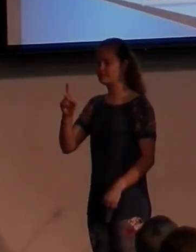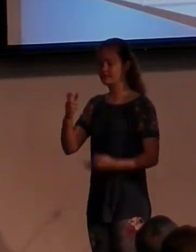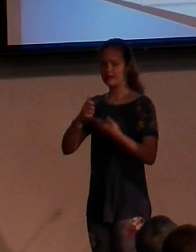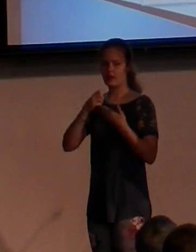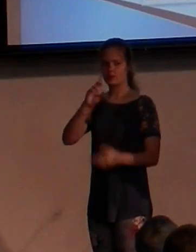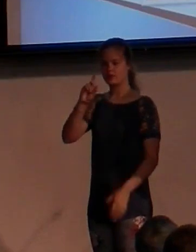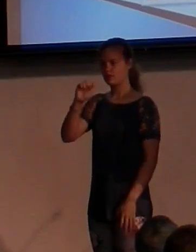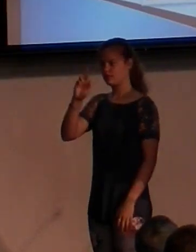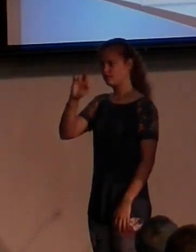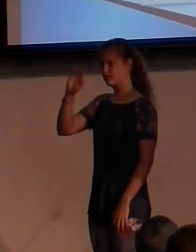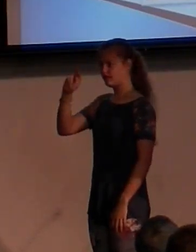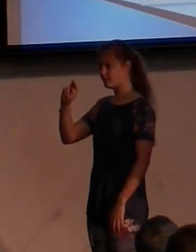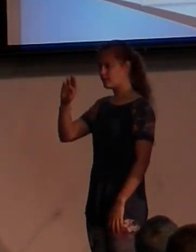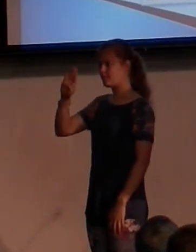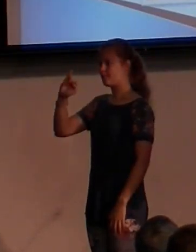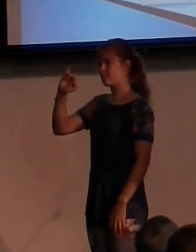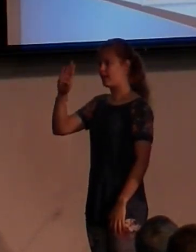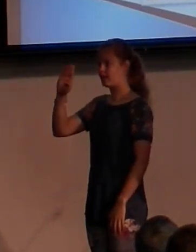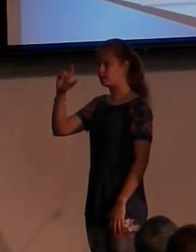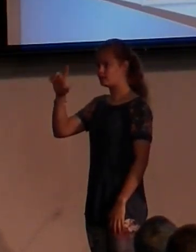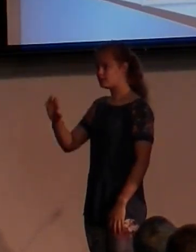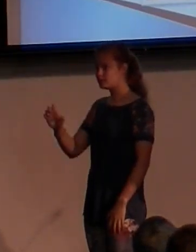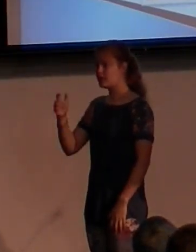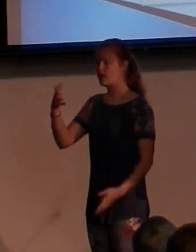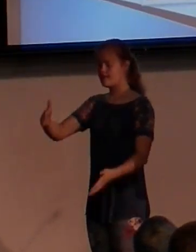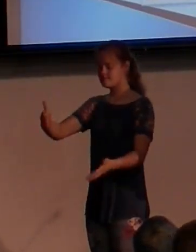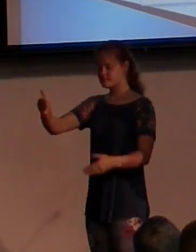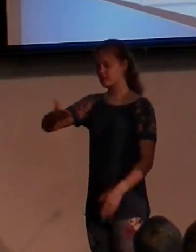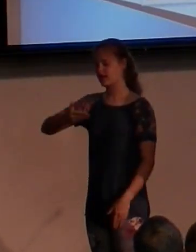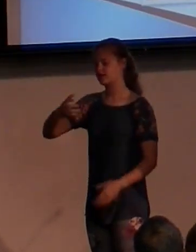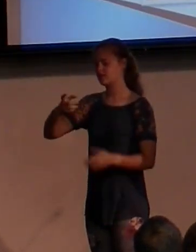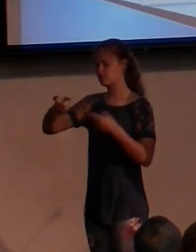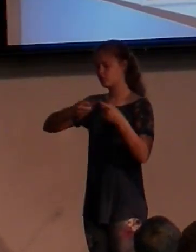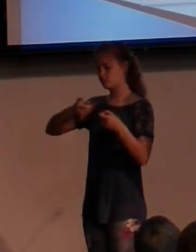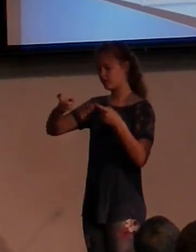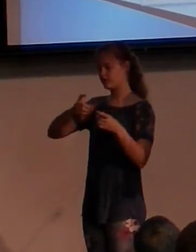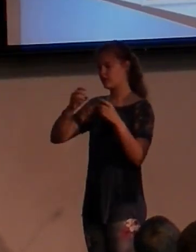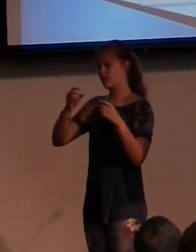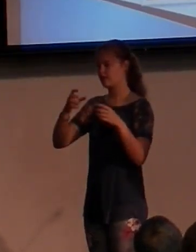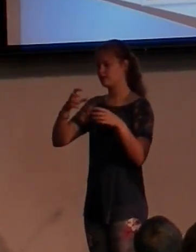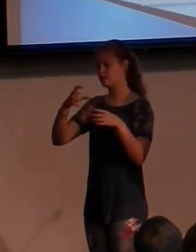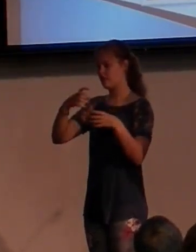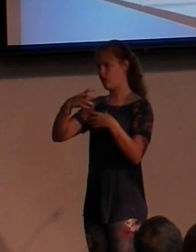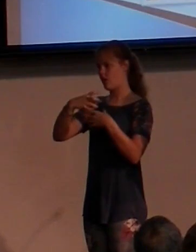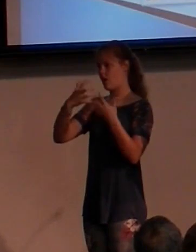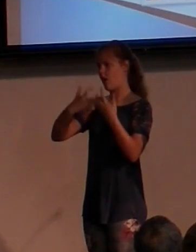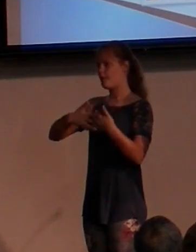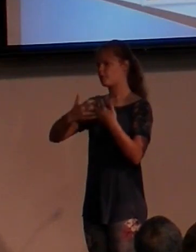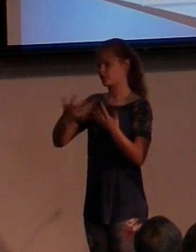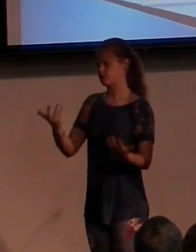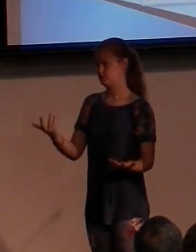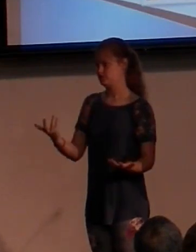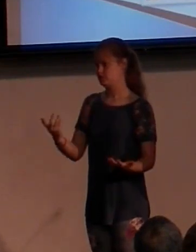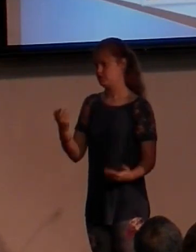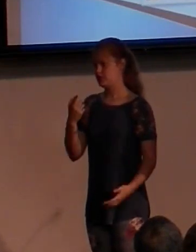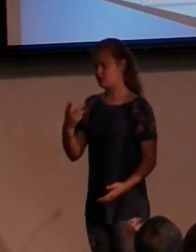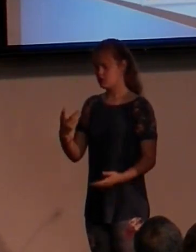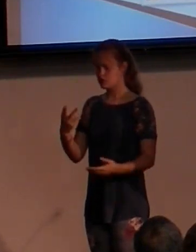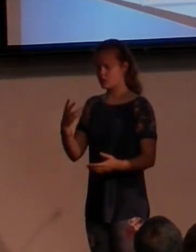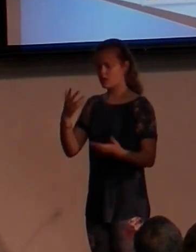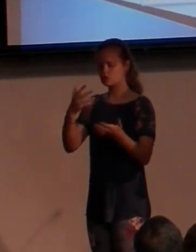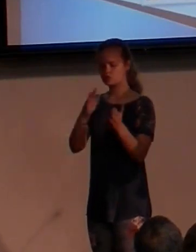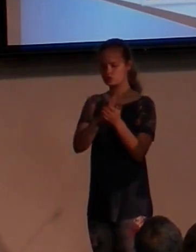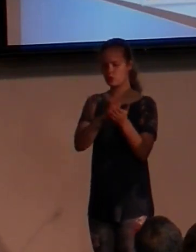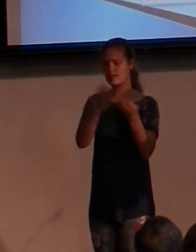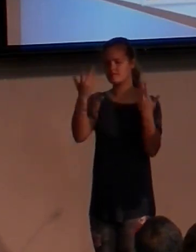Bible to be our director of operations. And very soon when he finishes school here in about 3 more weeks, he will be joining us full time. We're